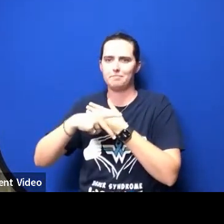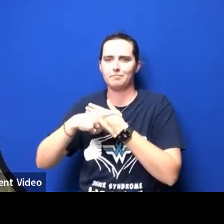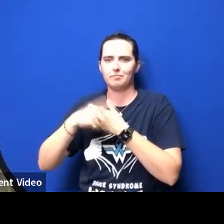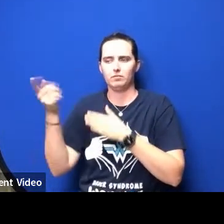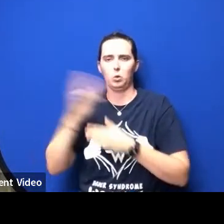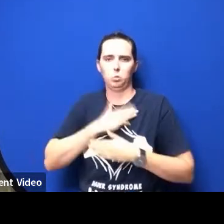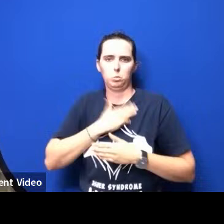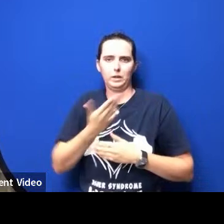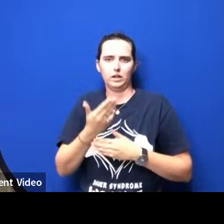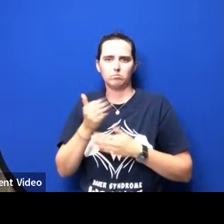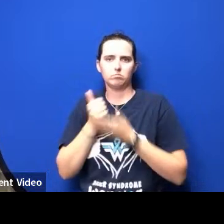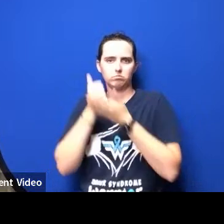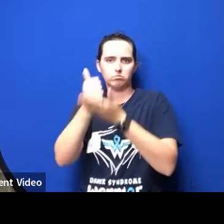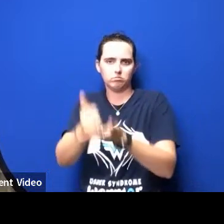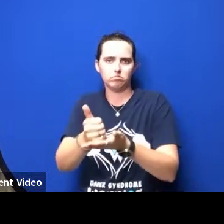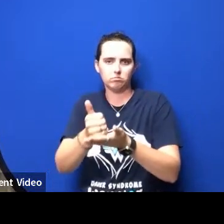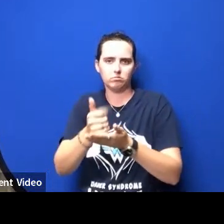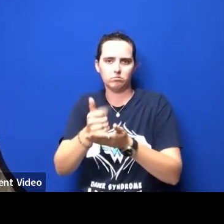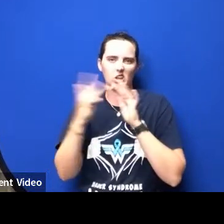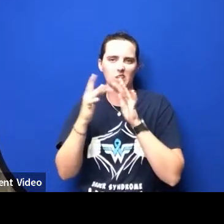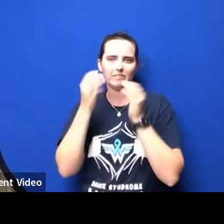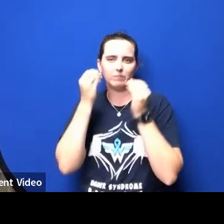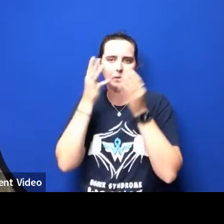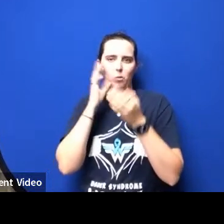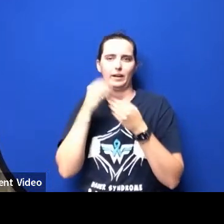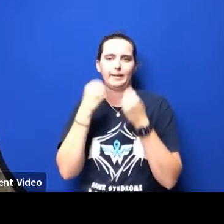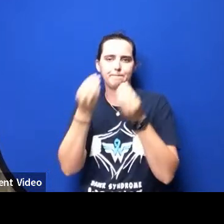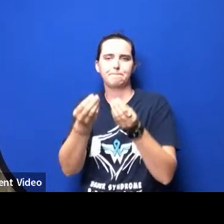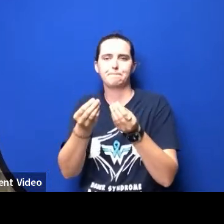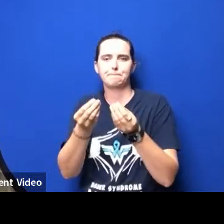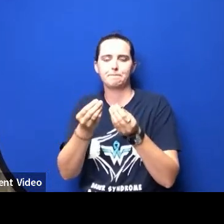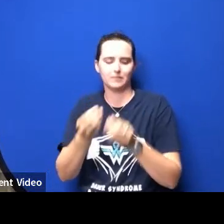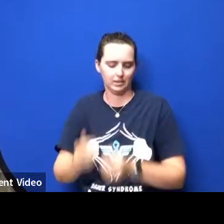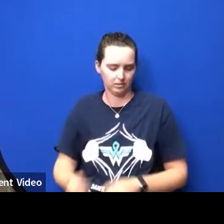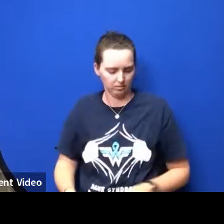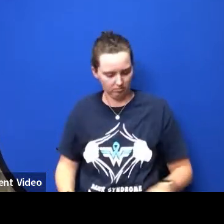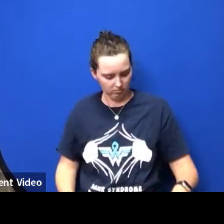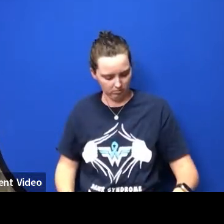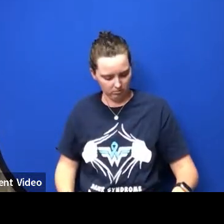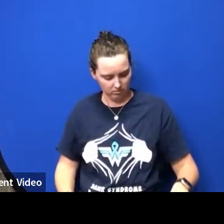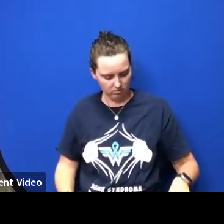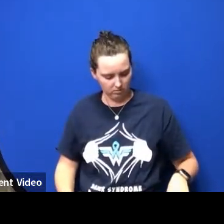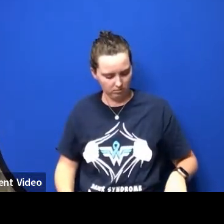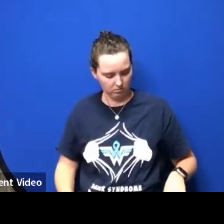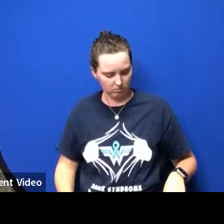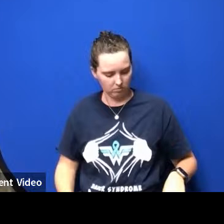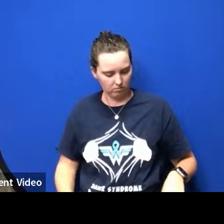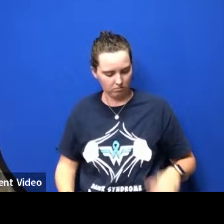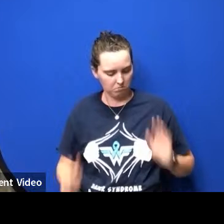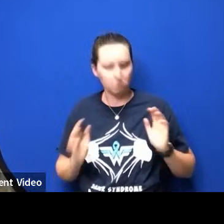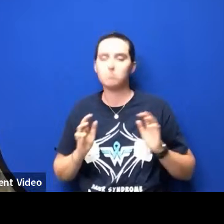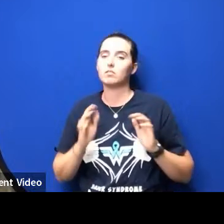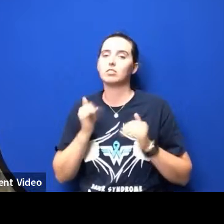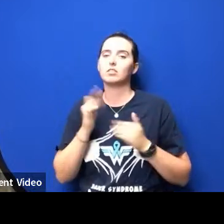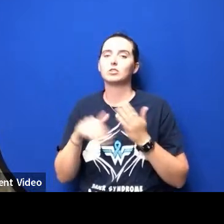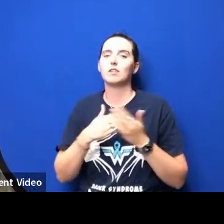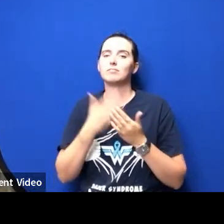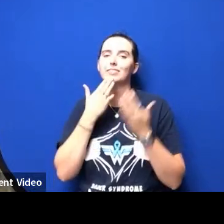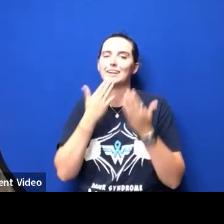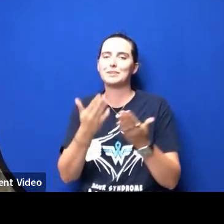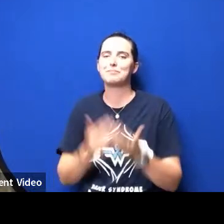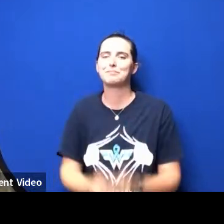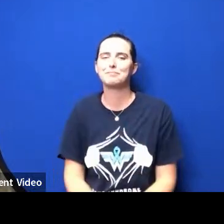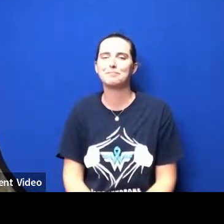of experience in improving their SSP programs. And so they are willing to help. I'm willing to help share the information with you that I